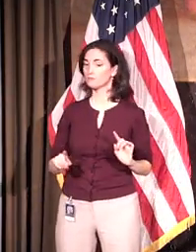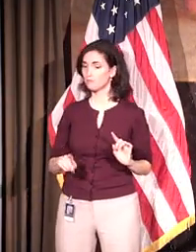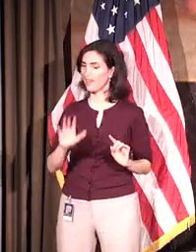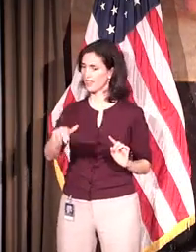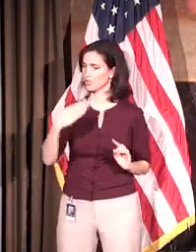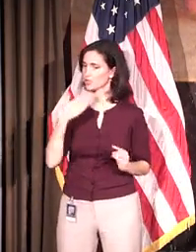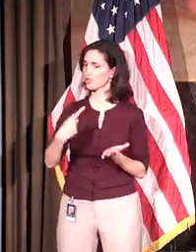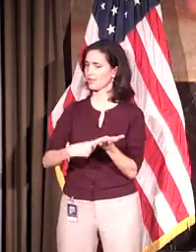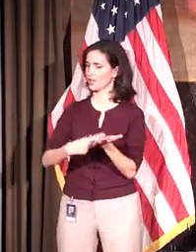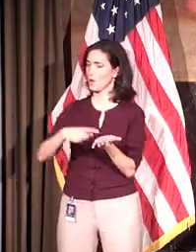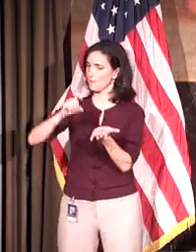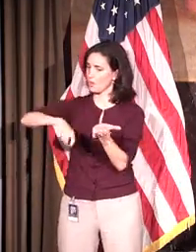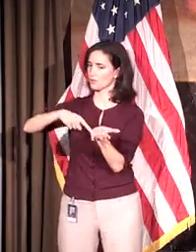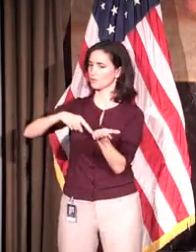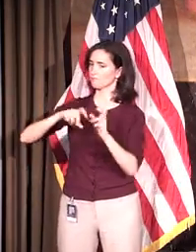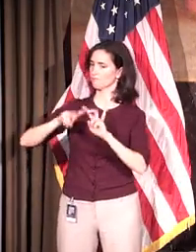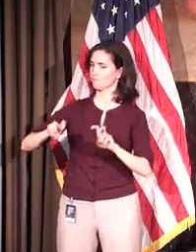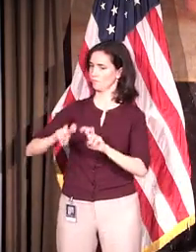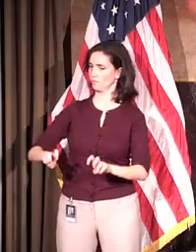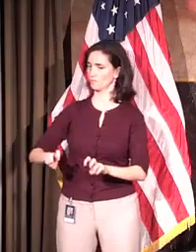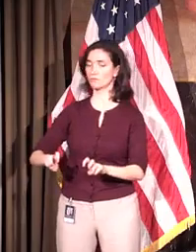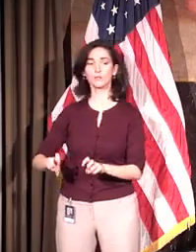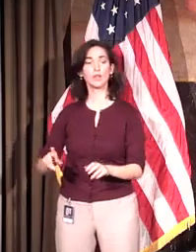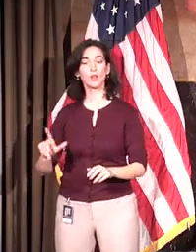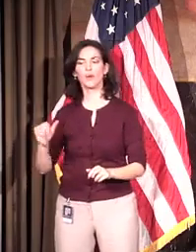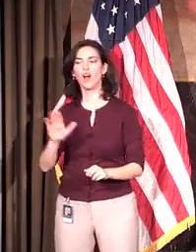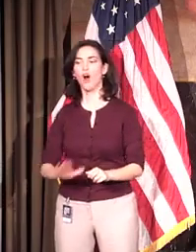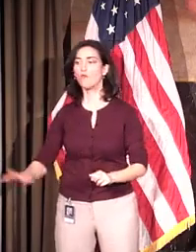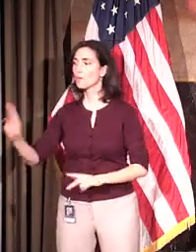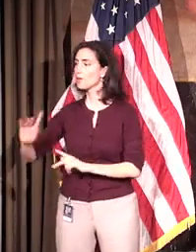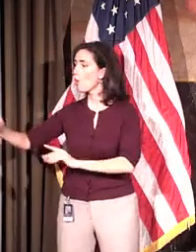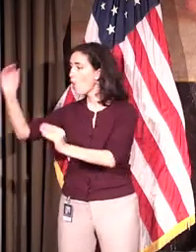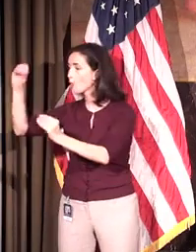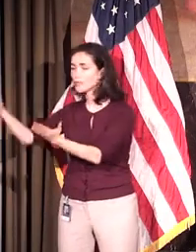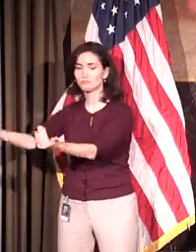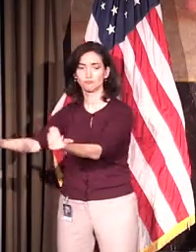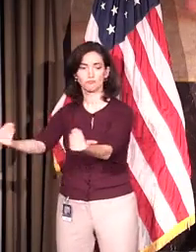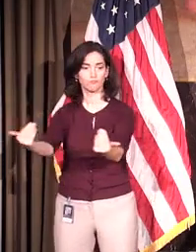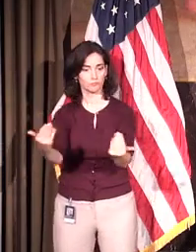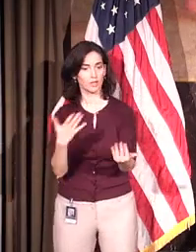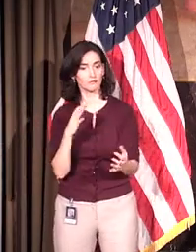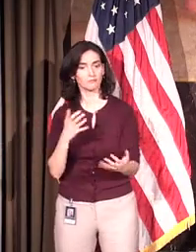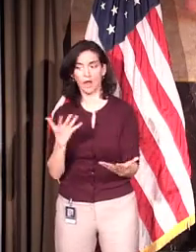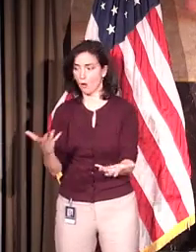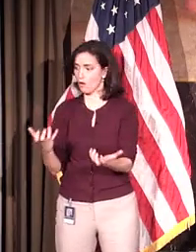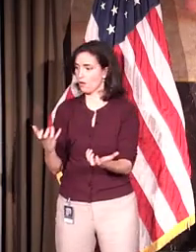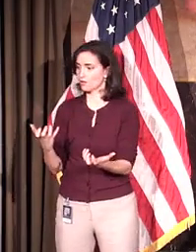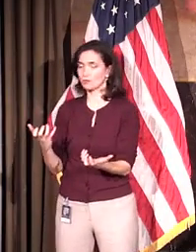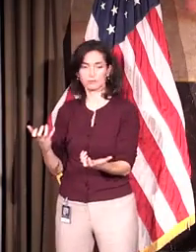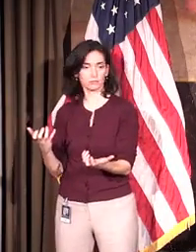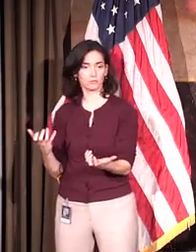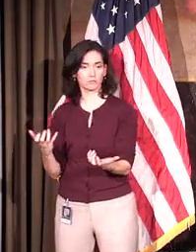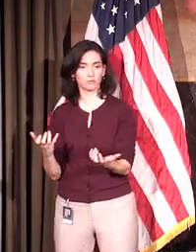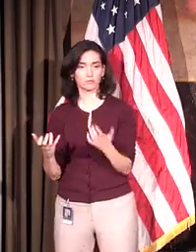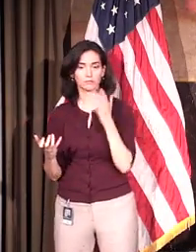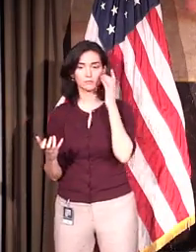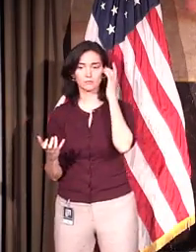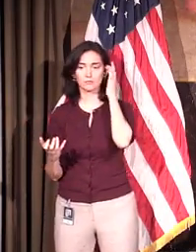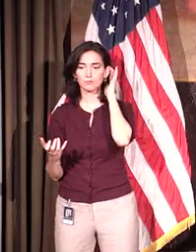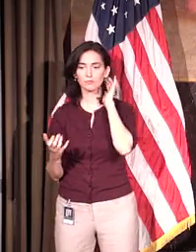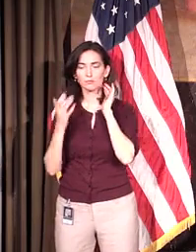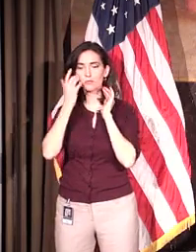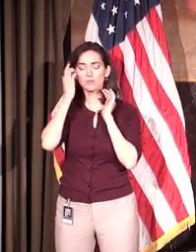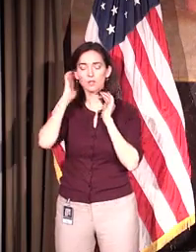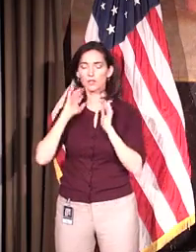that discussion. First of all, it'd be great to hear from the people of Louisiana whether the